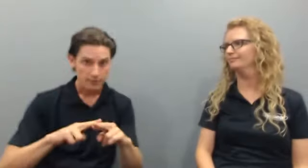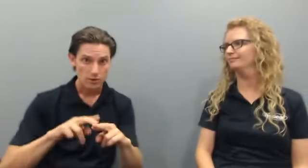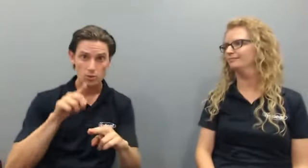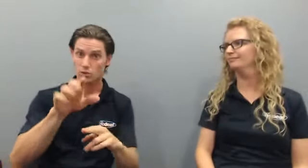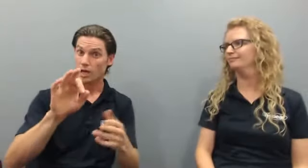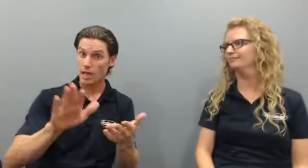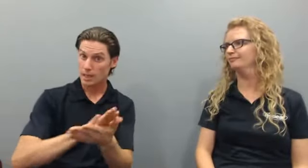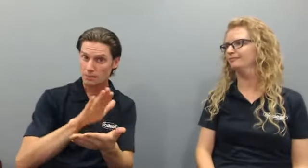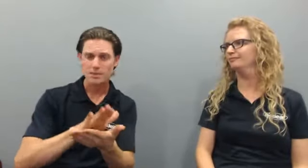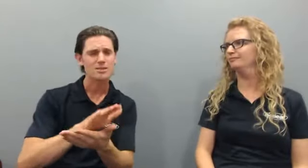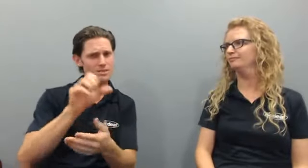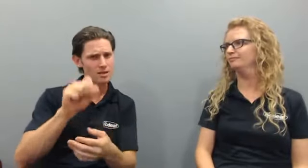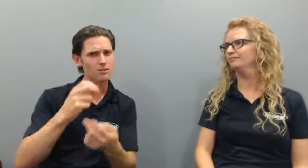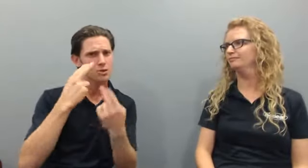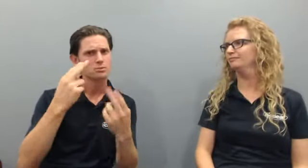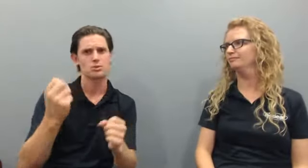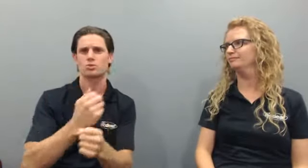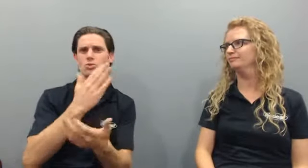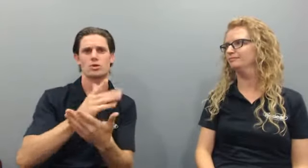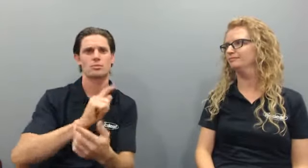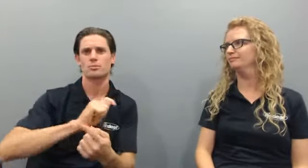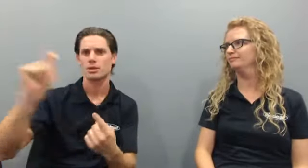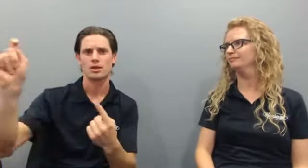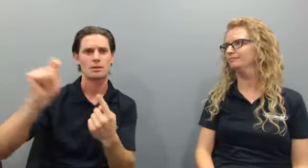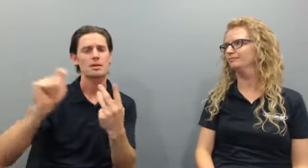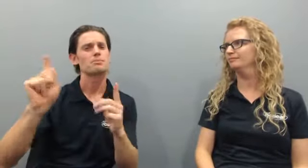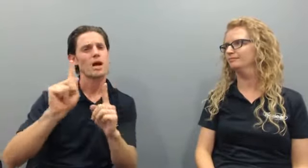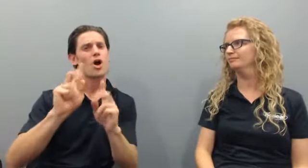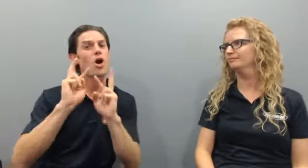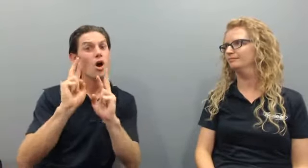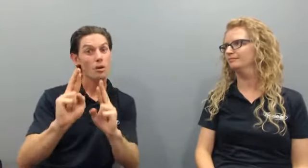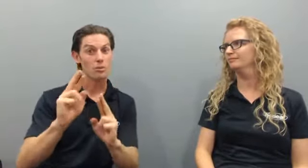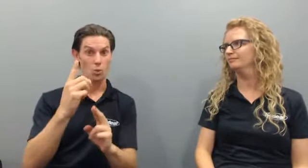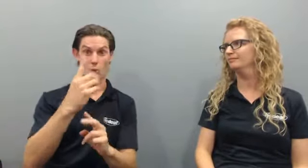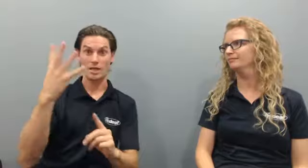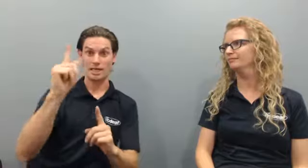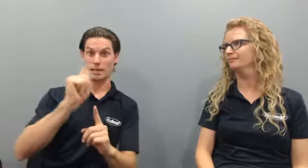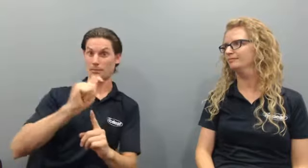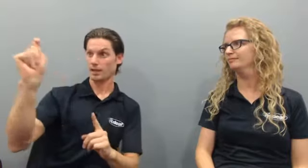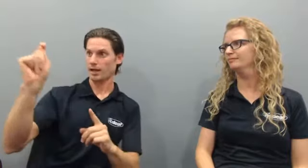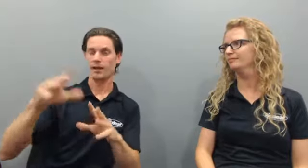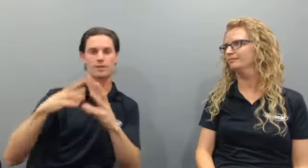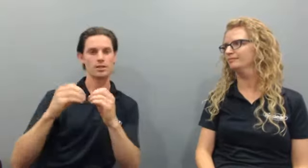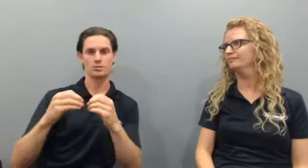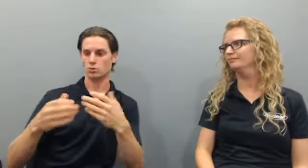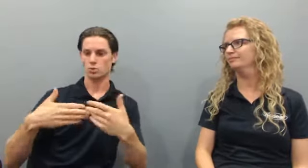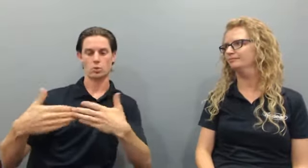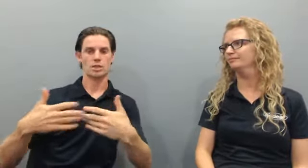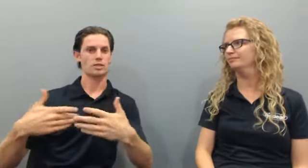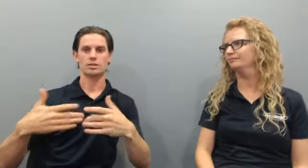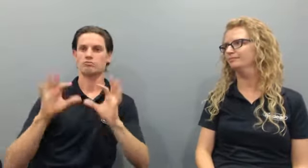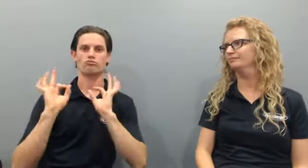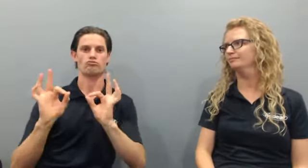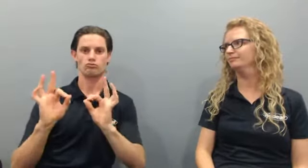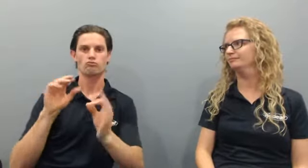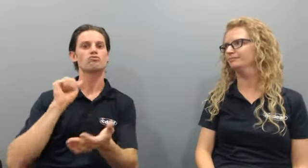works smoothly. So if you're not happy, of course, ensure that you do appeal. But hopefully once you've appealed once, everything is sorted